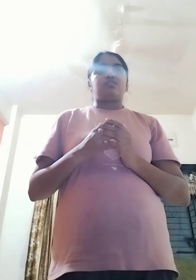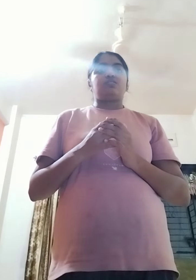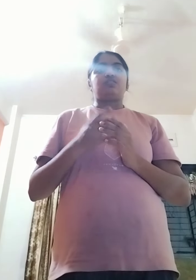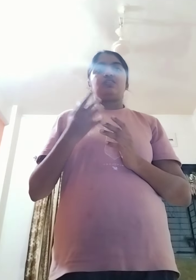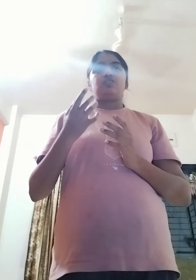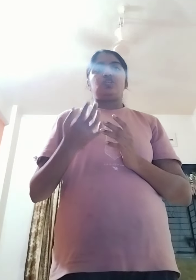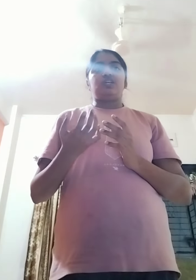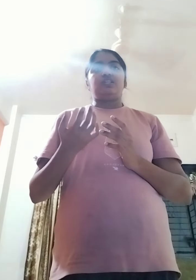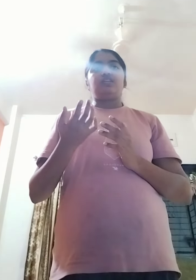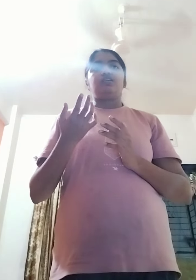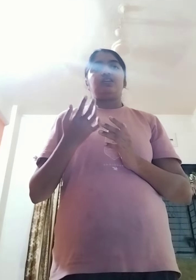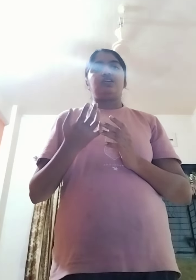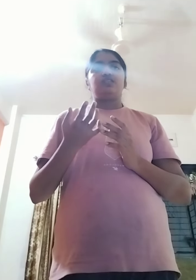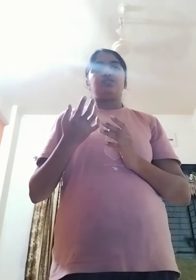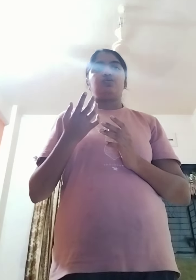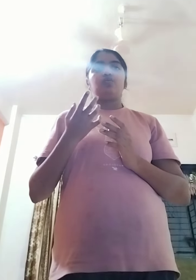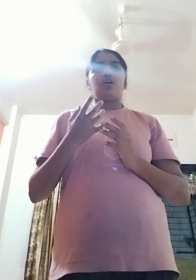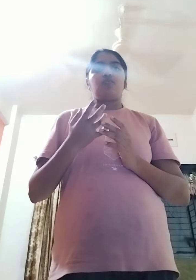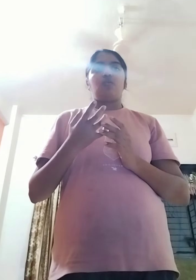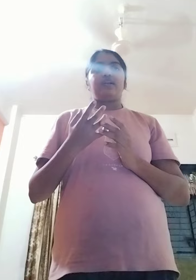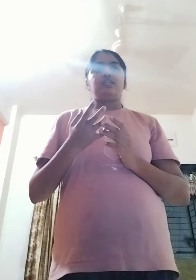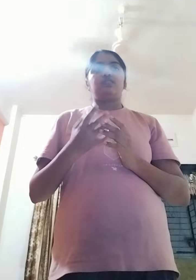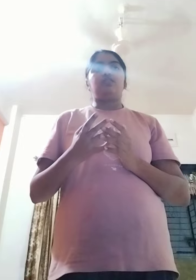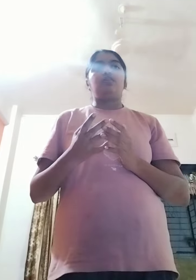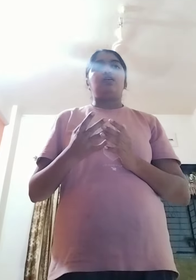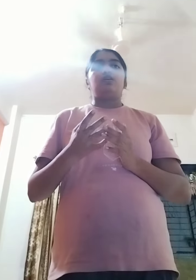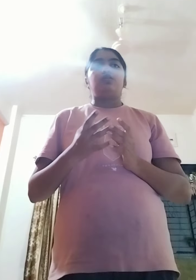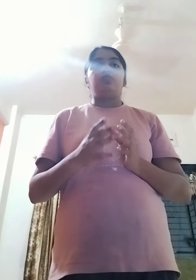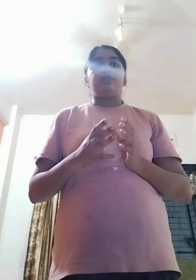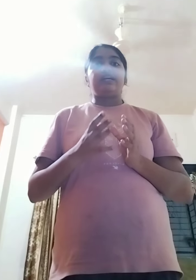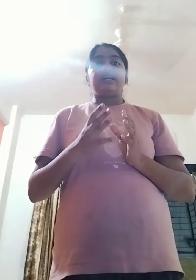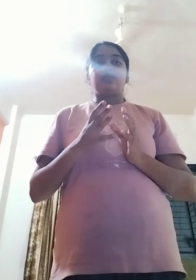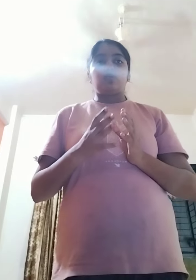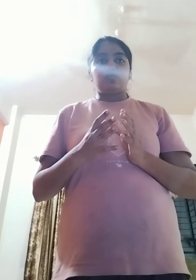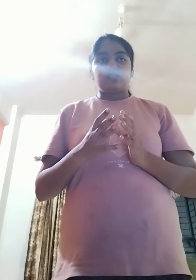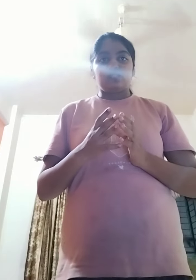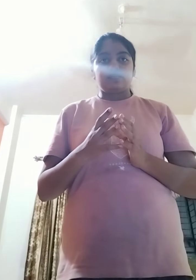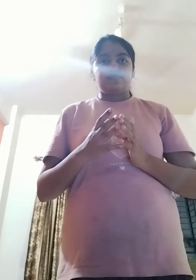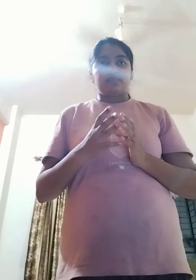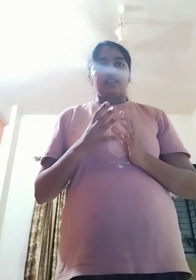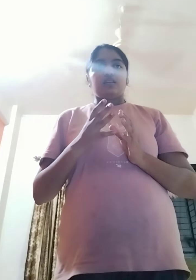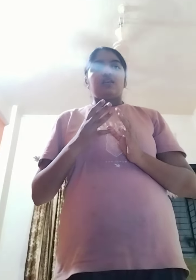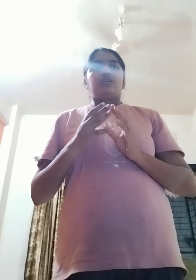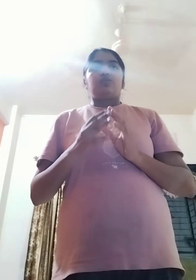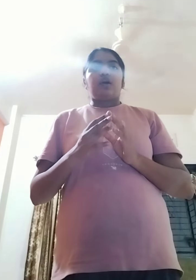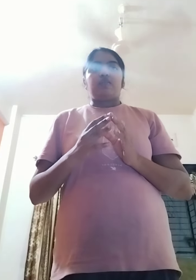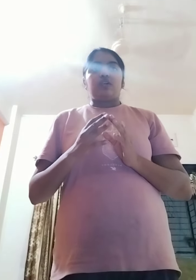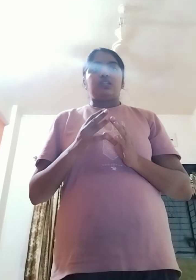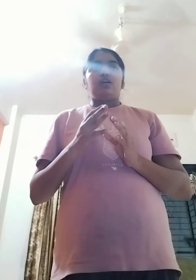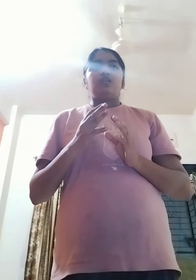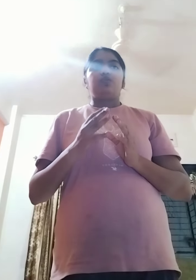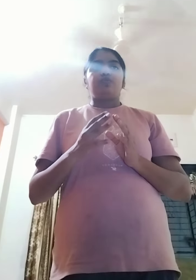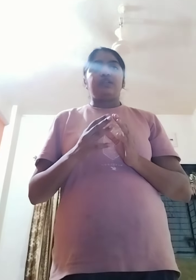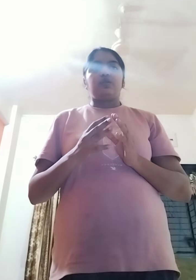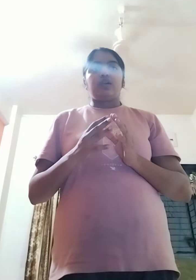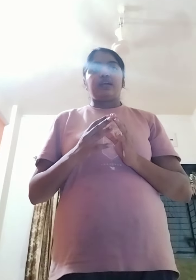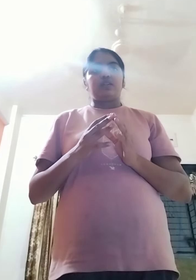constructor chaining is to avoid the duplicate codes. To avoid the